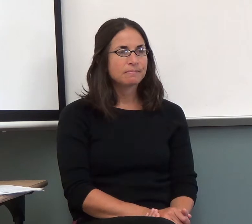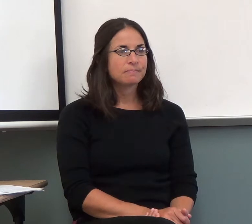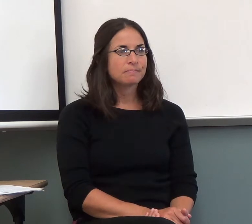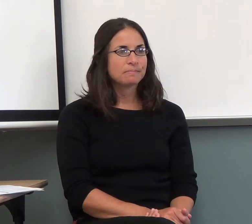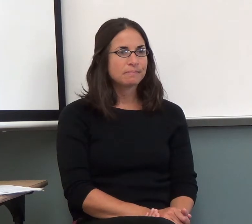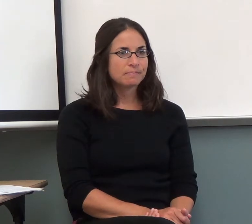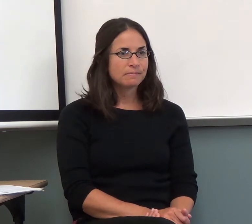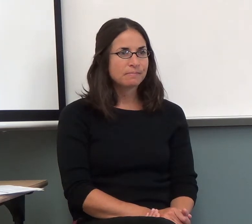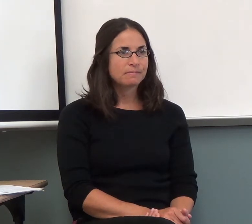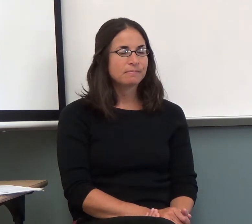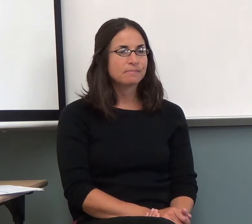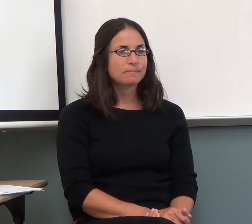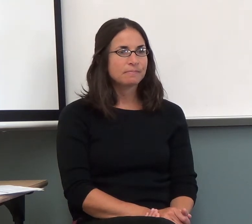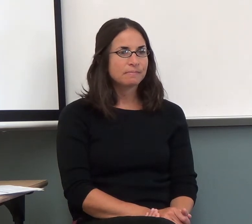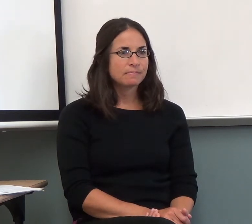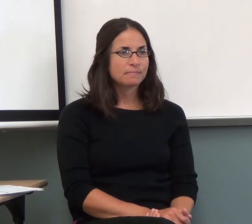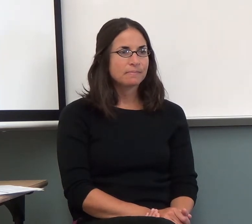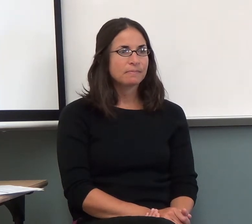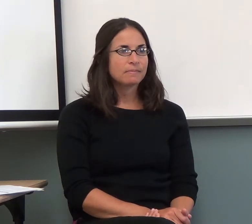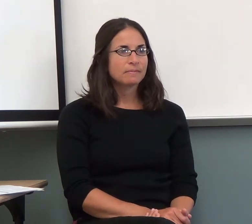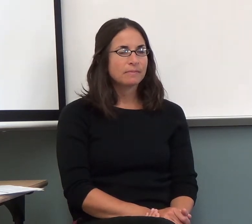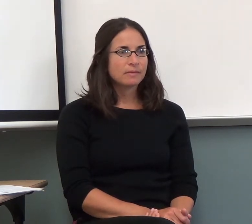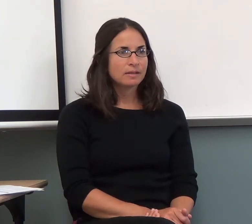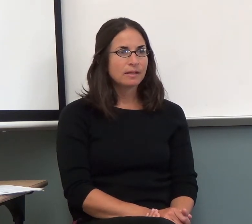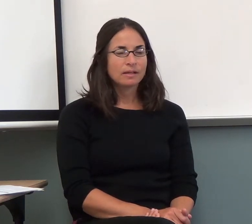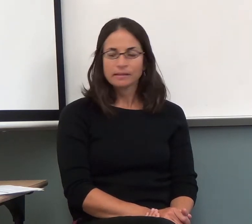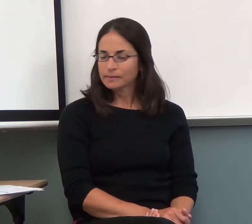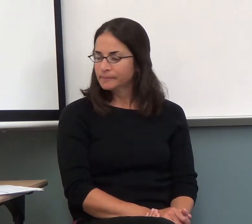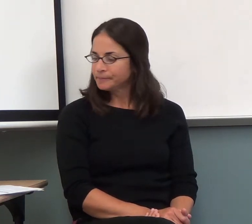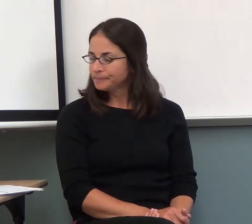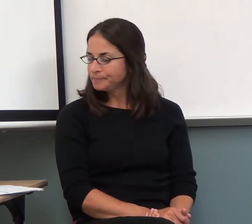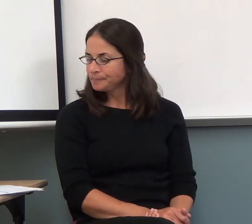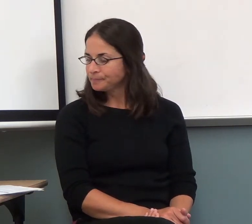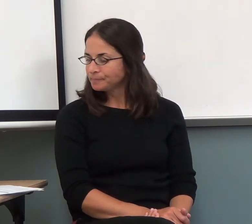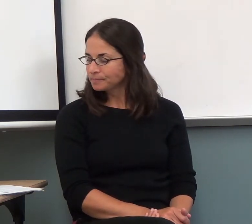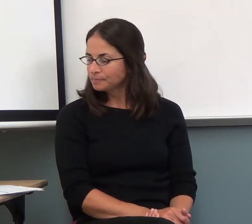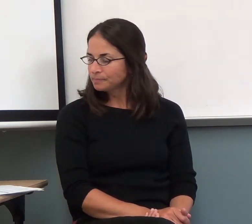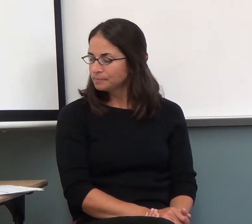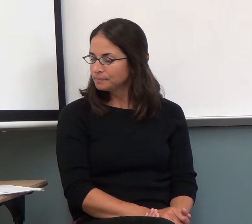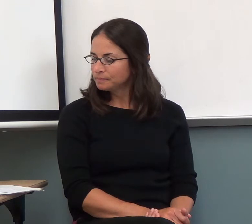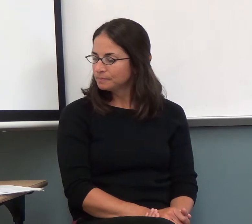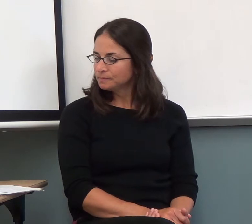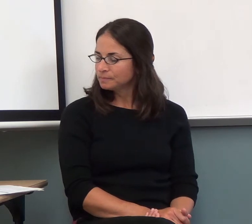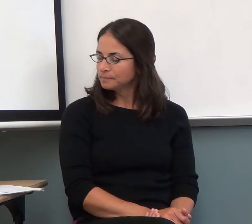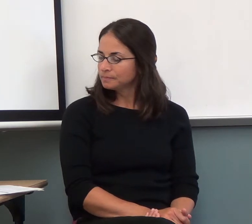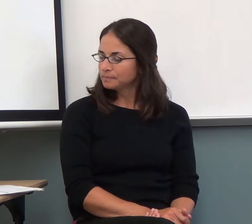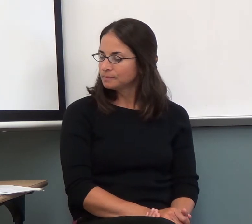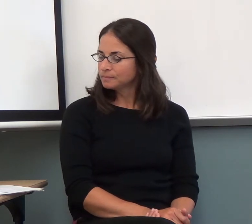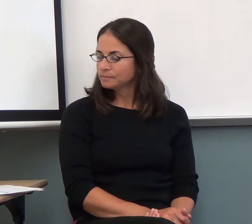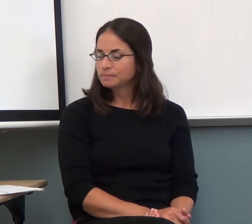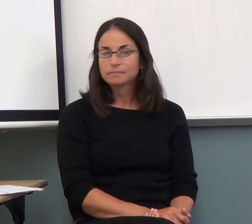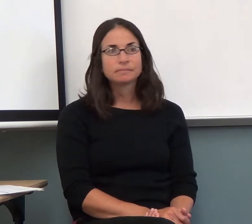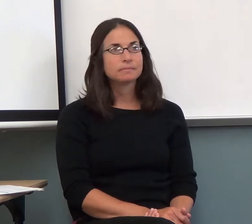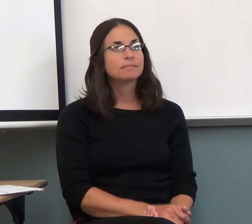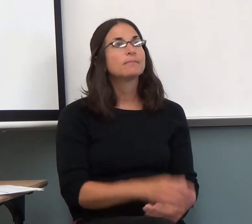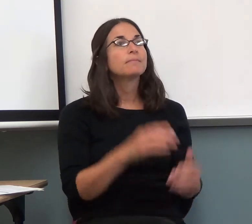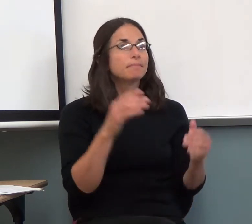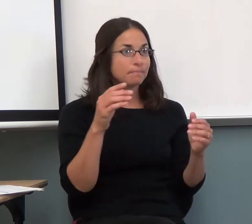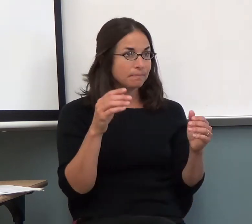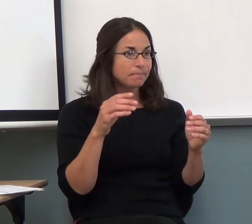progress. We're gonna start moving into different subject areas soon, okay? We're gonna work on some verbs next, and do a